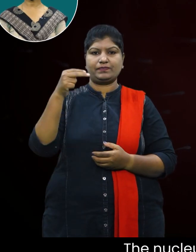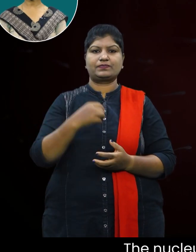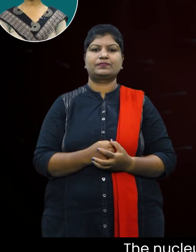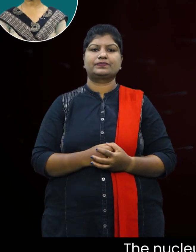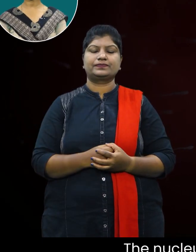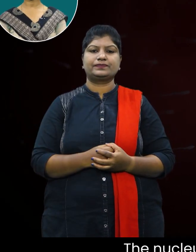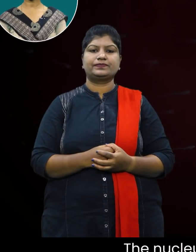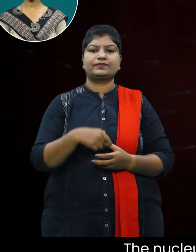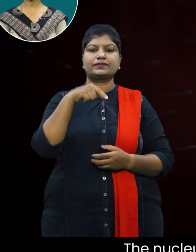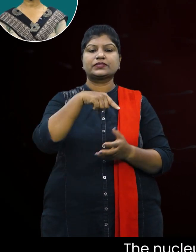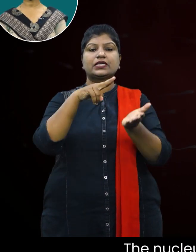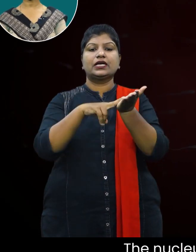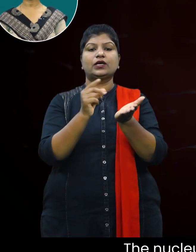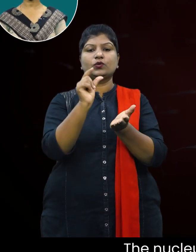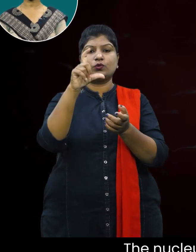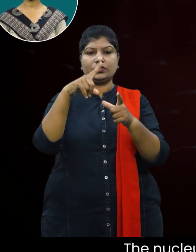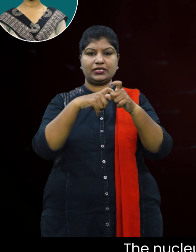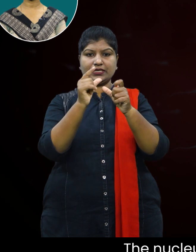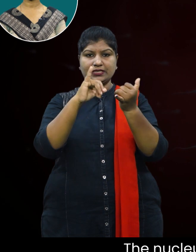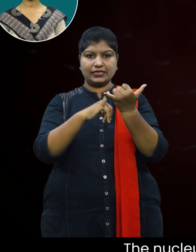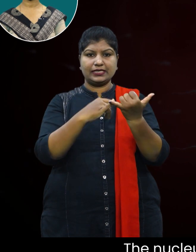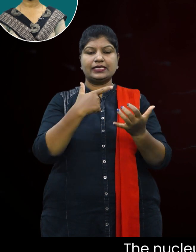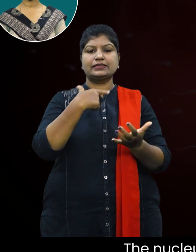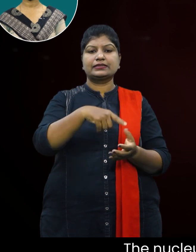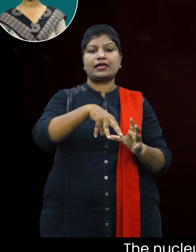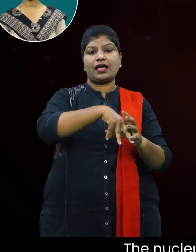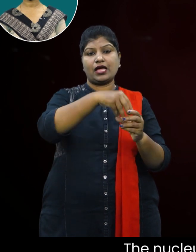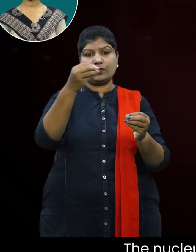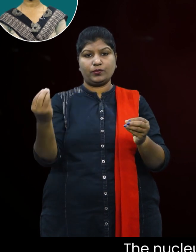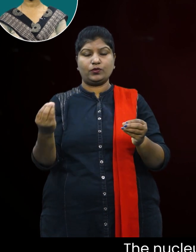The nucleus was removed from the egg.